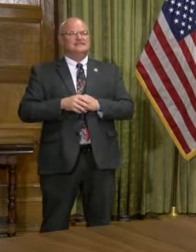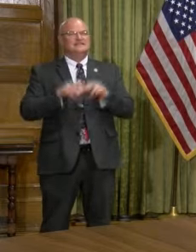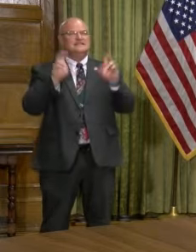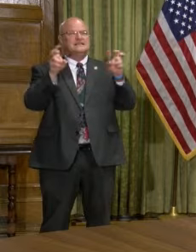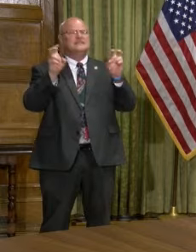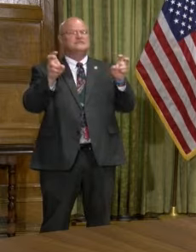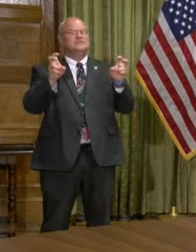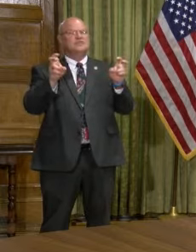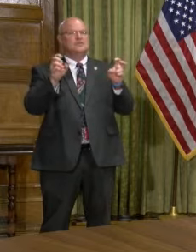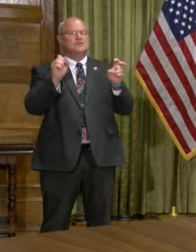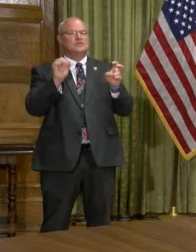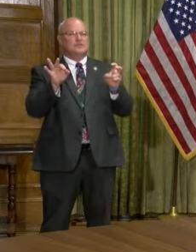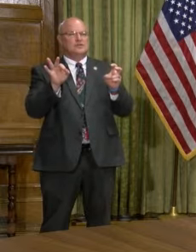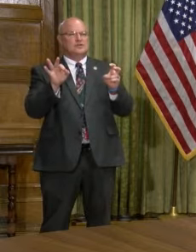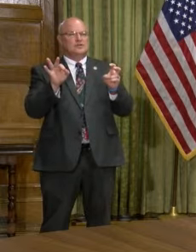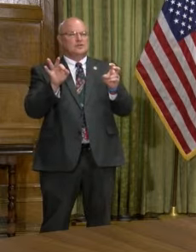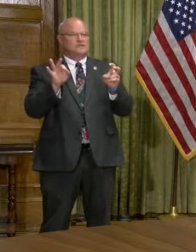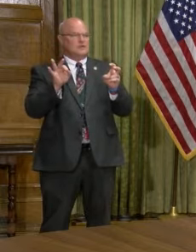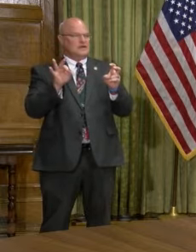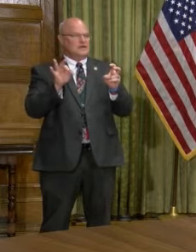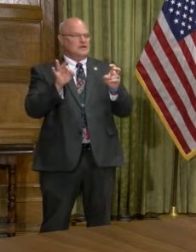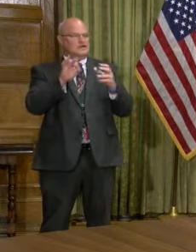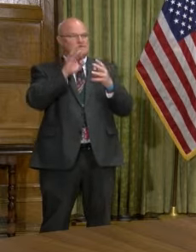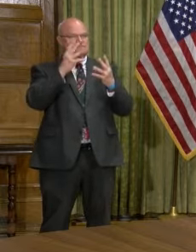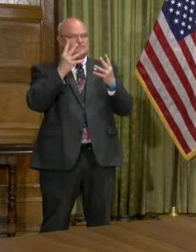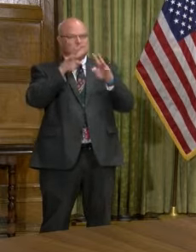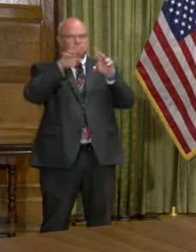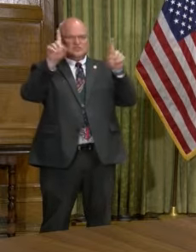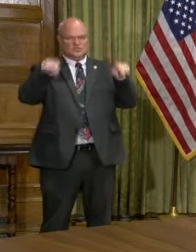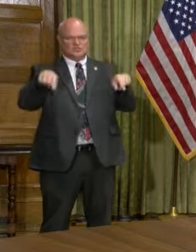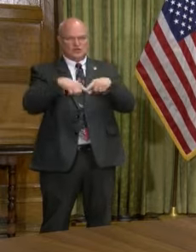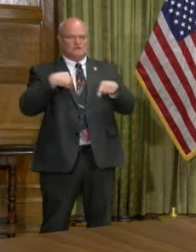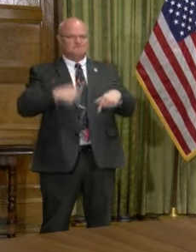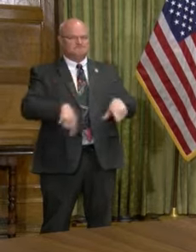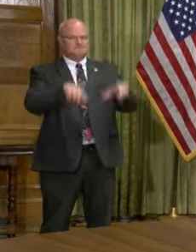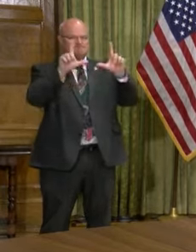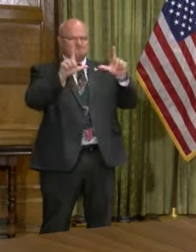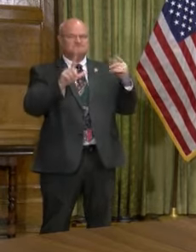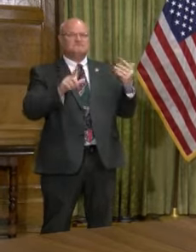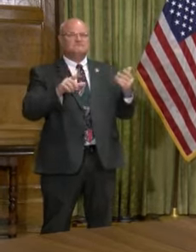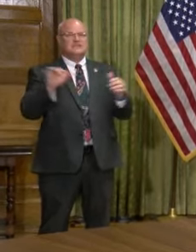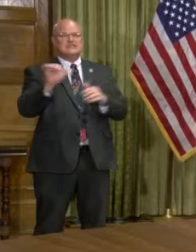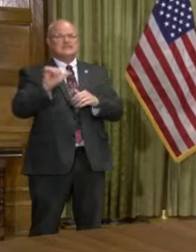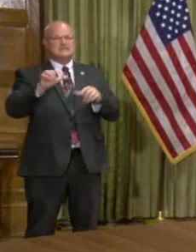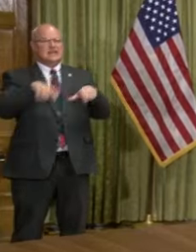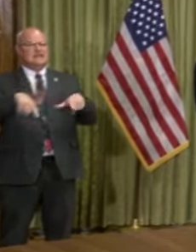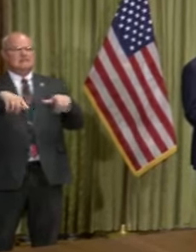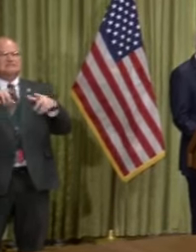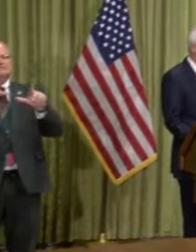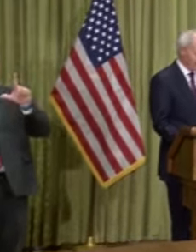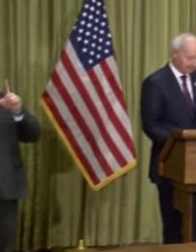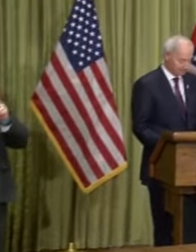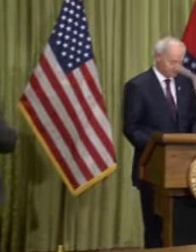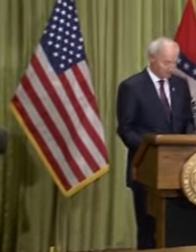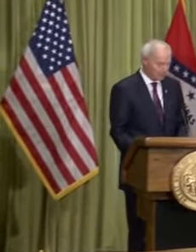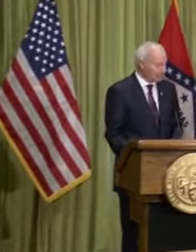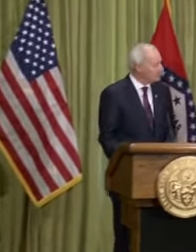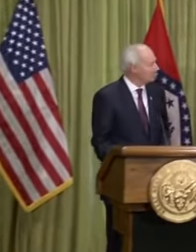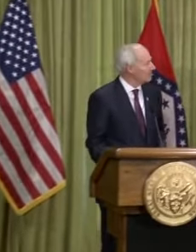In terms of the charts I want to look at, let's look at the same charts that we've been looking